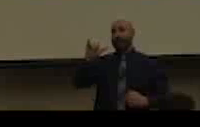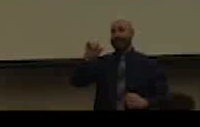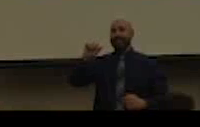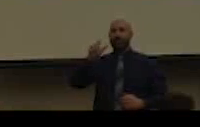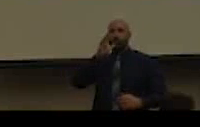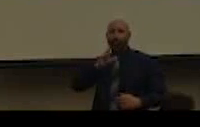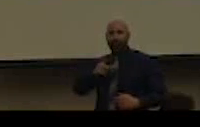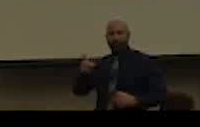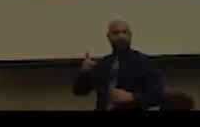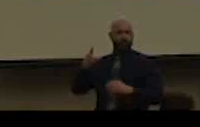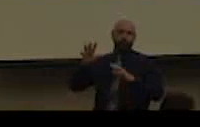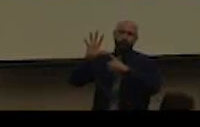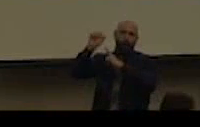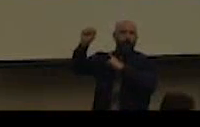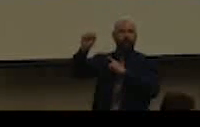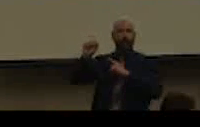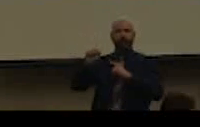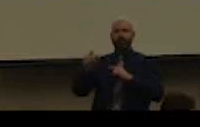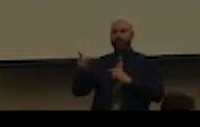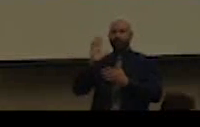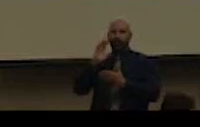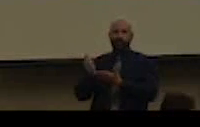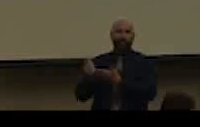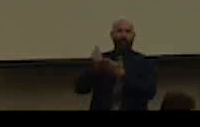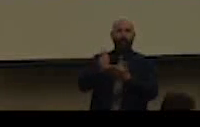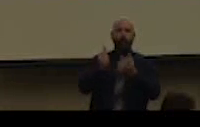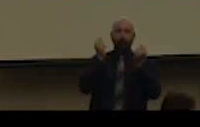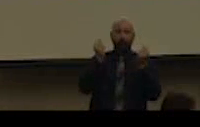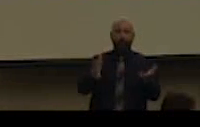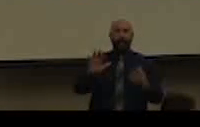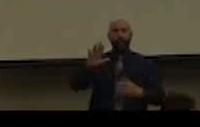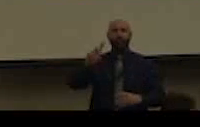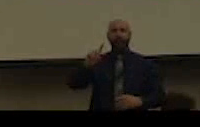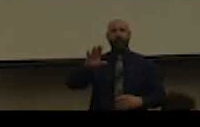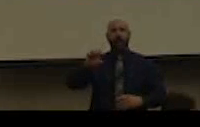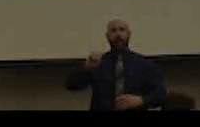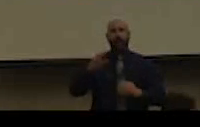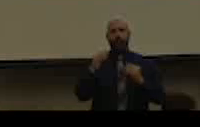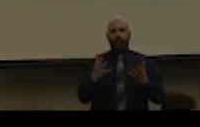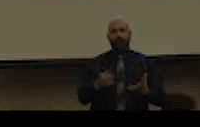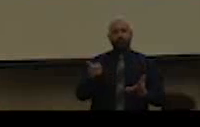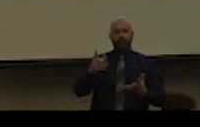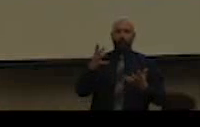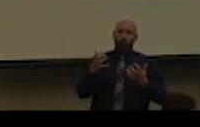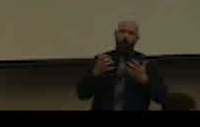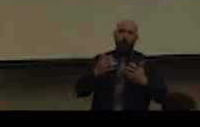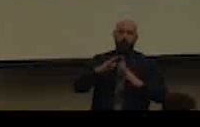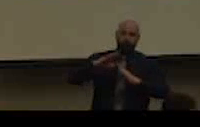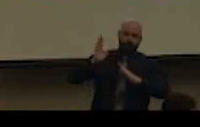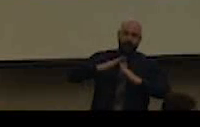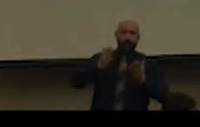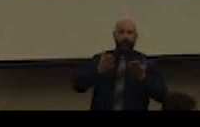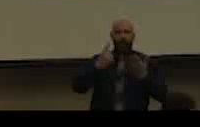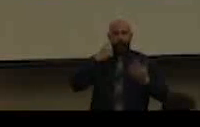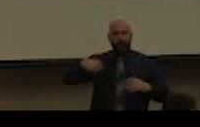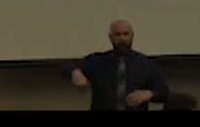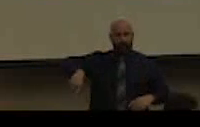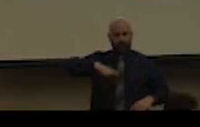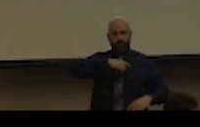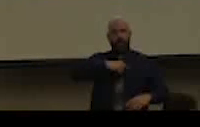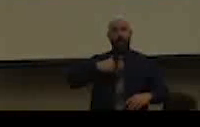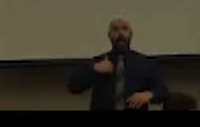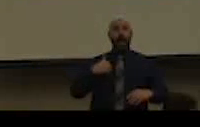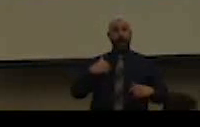that she's gonna give child care providers, she truly wants the best for us, and it's quite the struggle. I service over